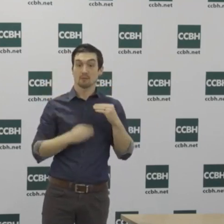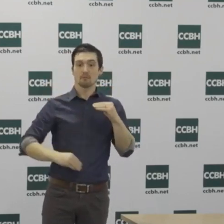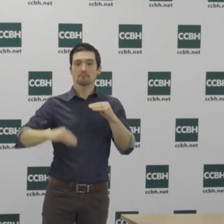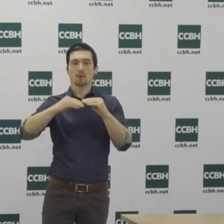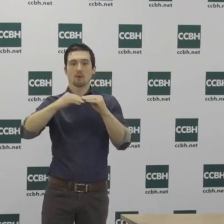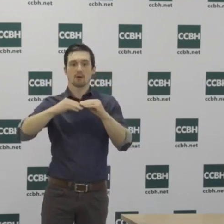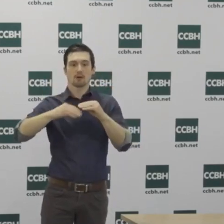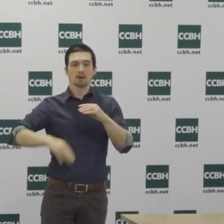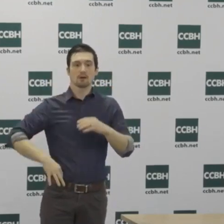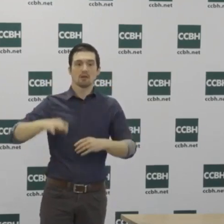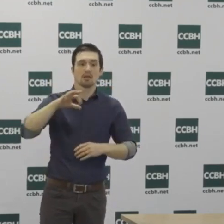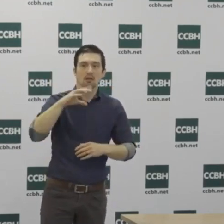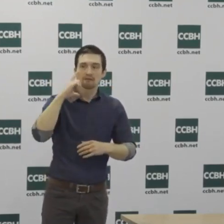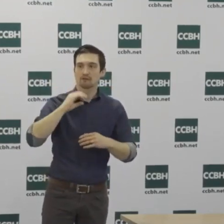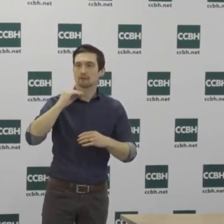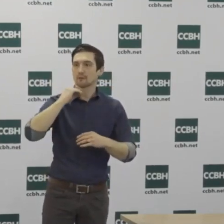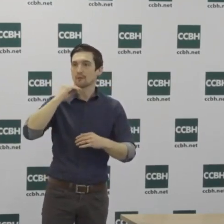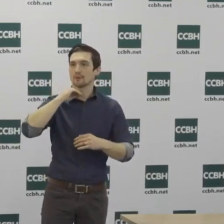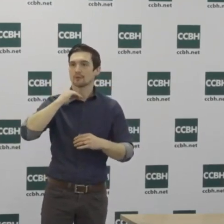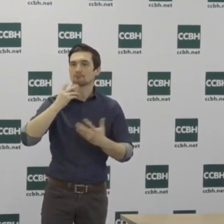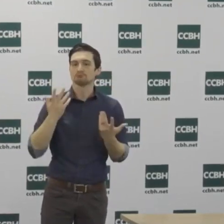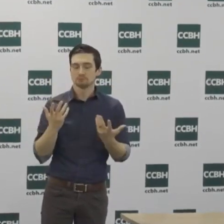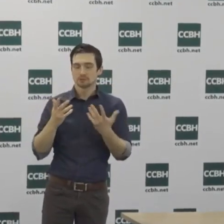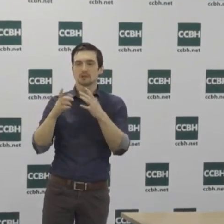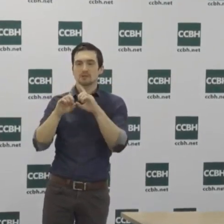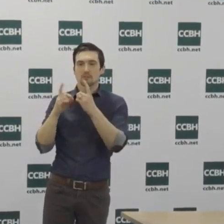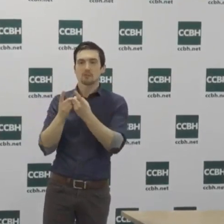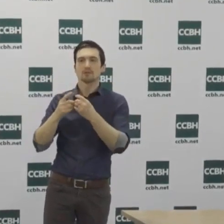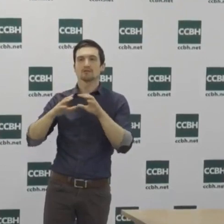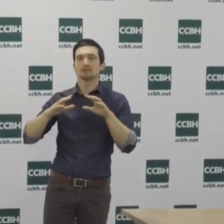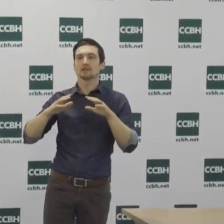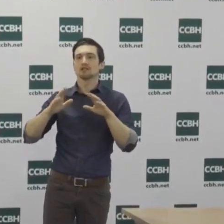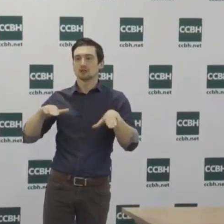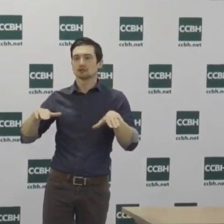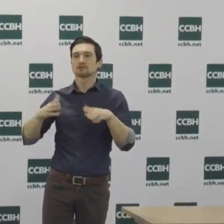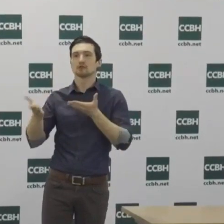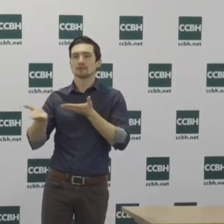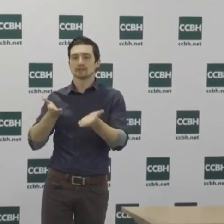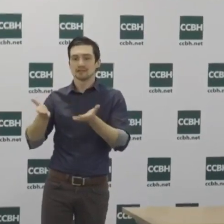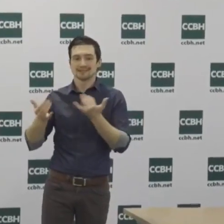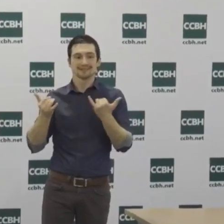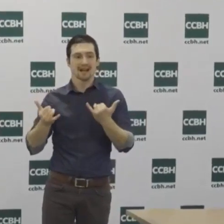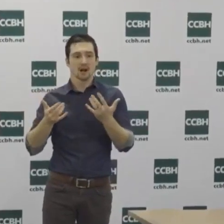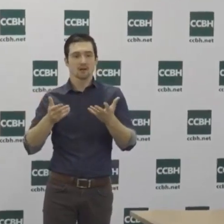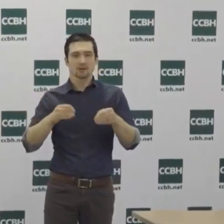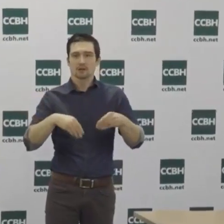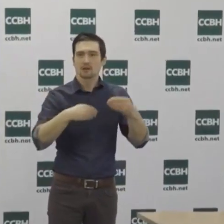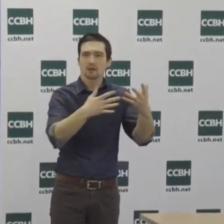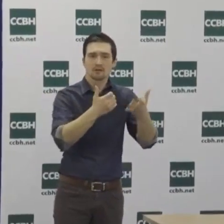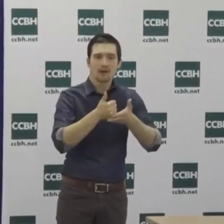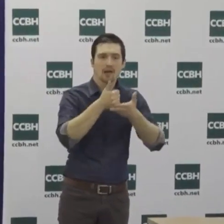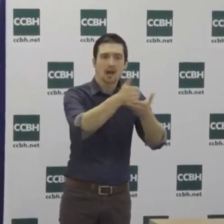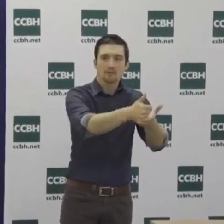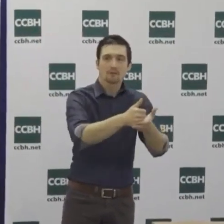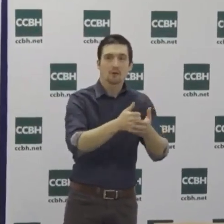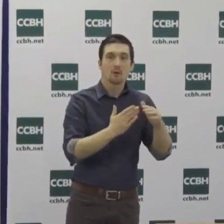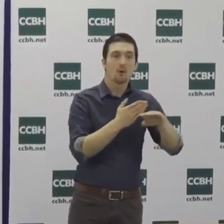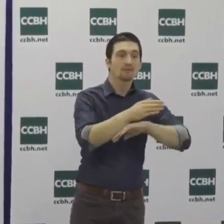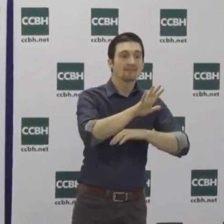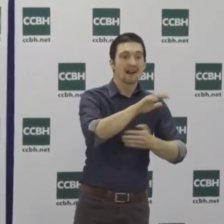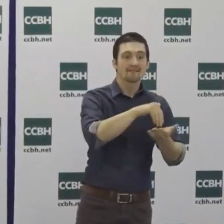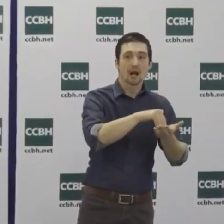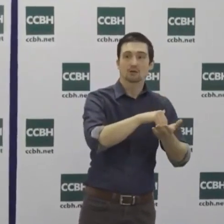The Division of Children and Family Services is currently involved with helping more than 5,000 children and teens in our